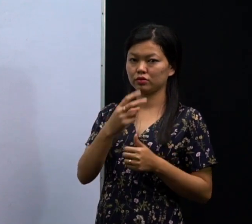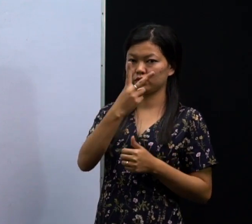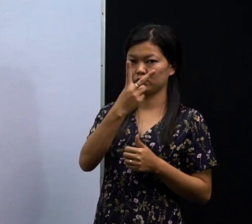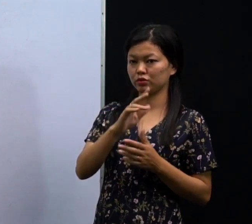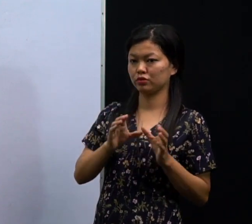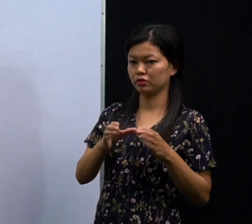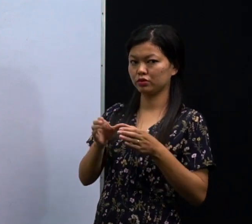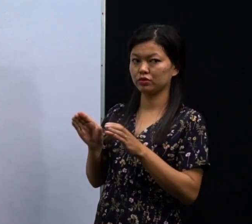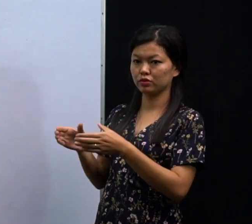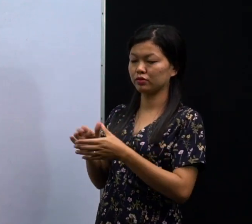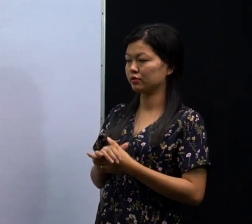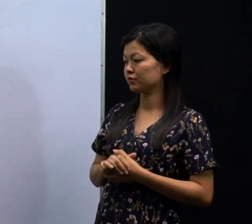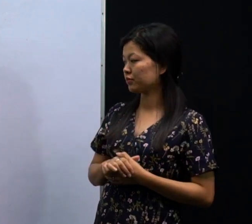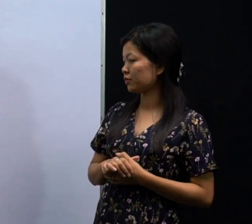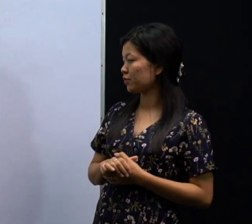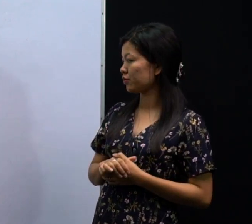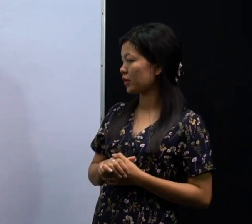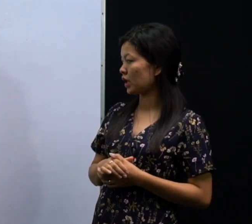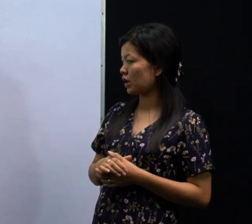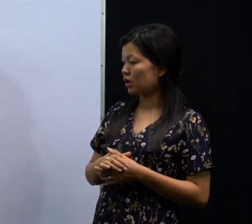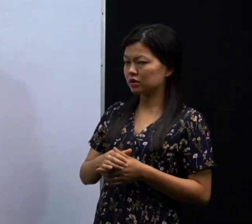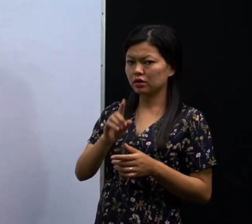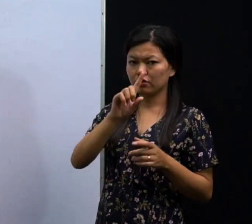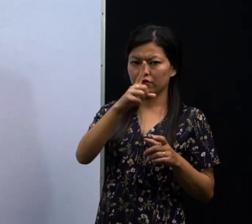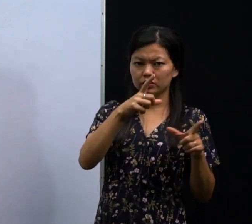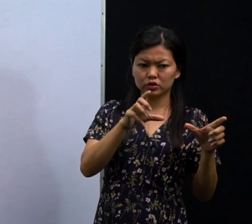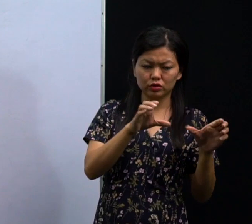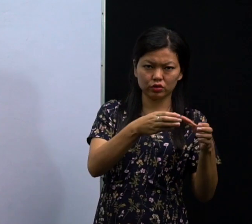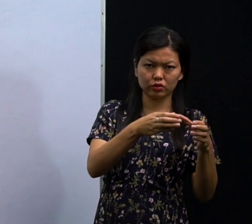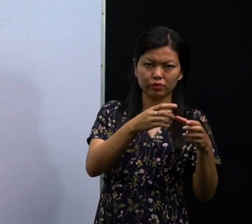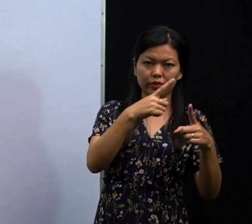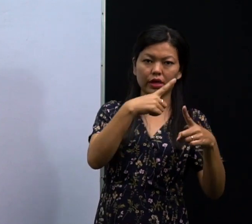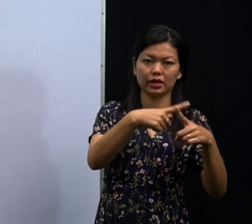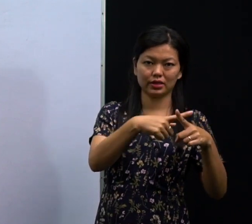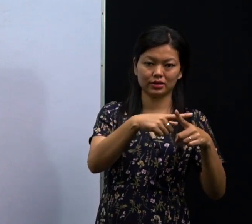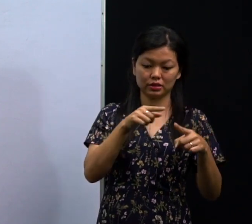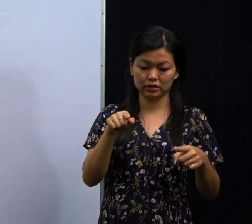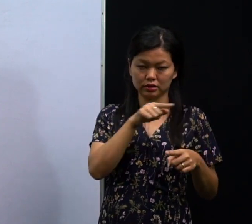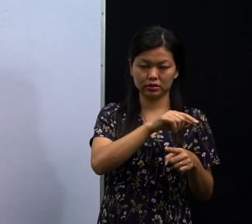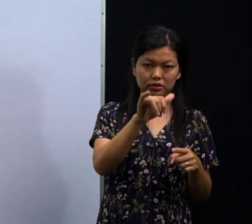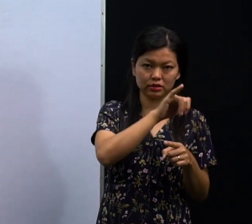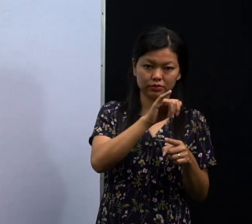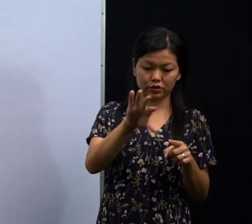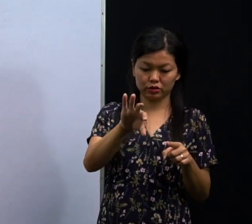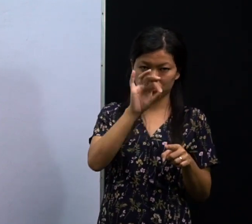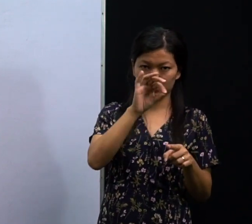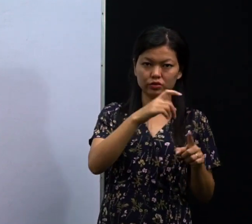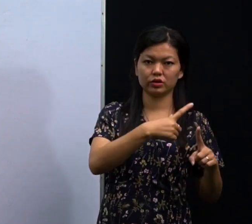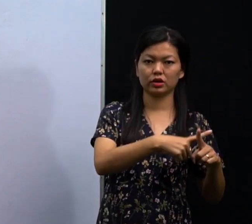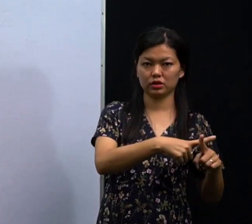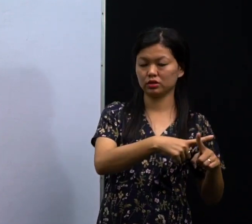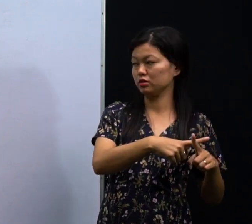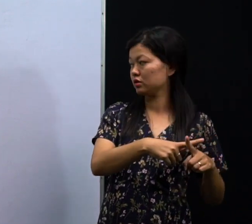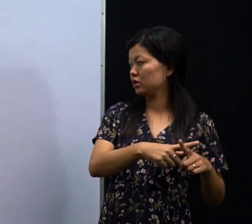Now from this group you have to take common. What is to take common? X. Then it is a minus